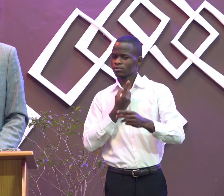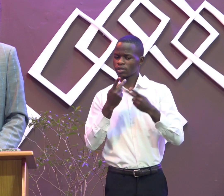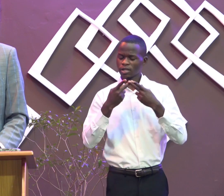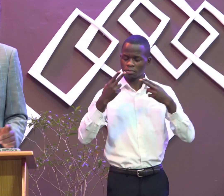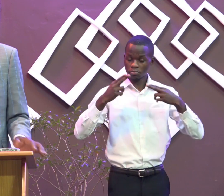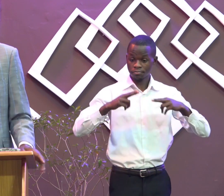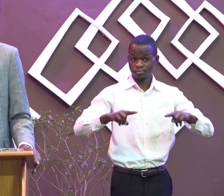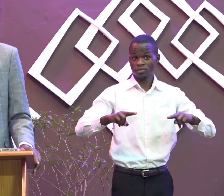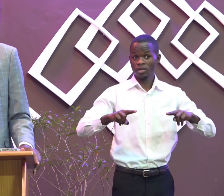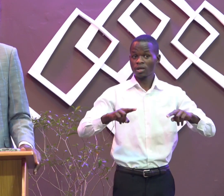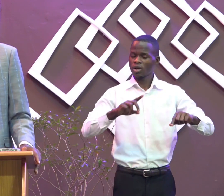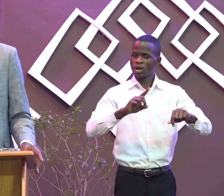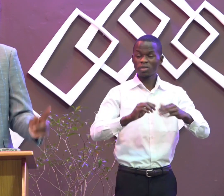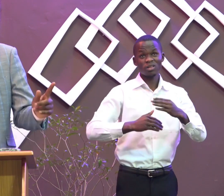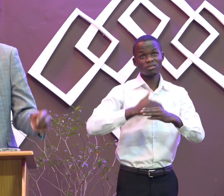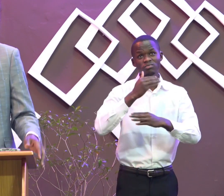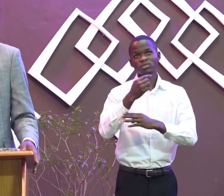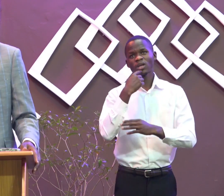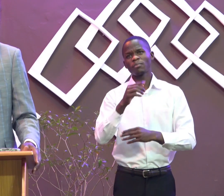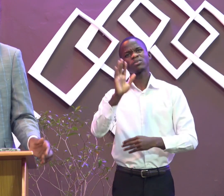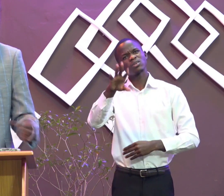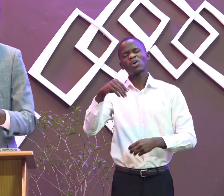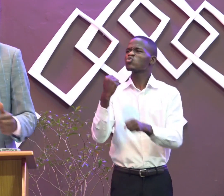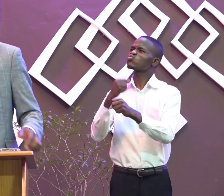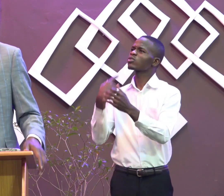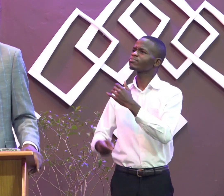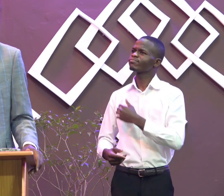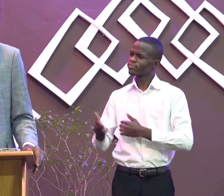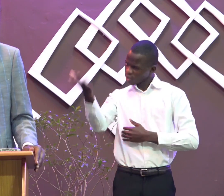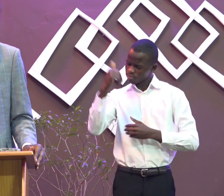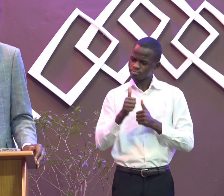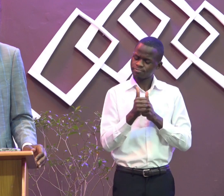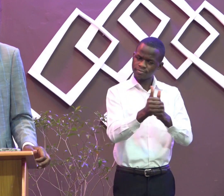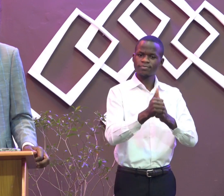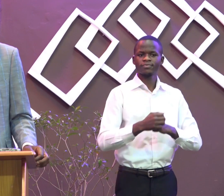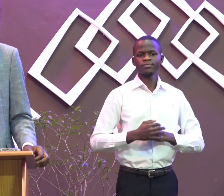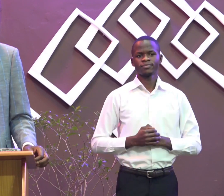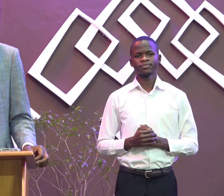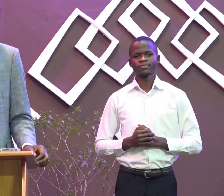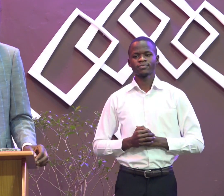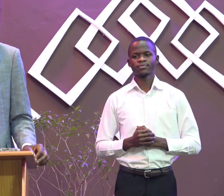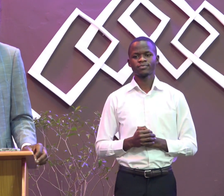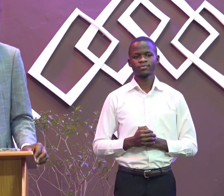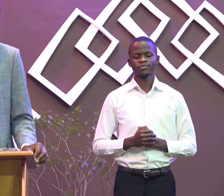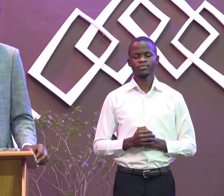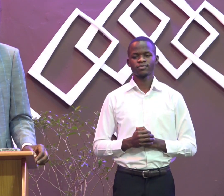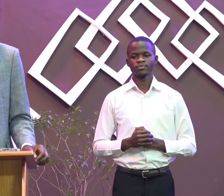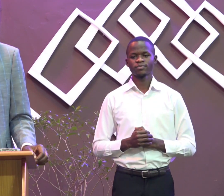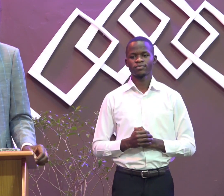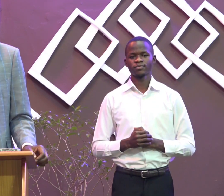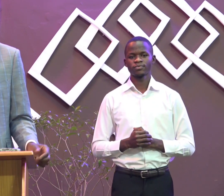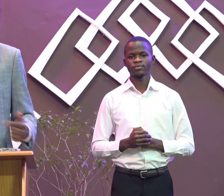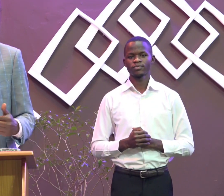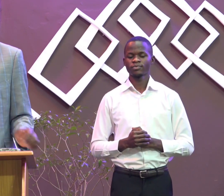up. Oyagiranga n'akugamba kikyokola. Yangu mperekere. So sometimes he would ask, what are you doing now? Come and escort